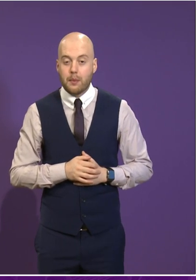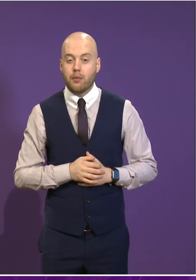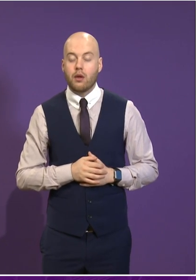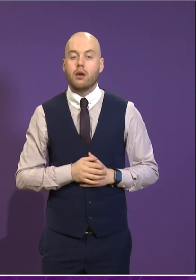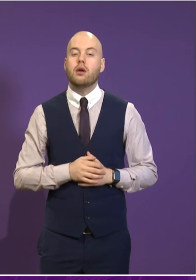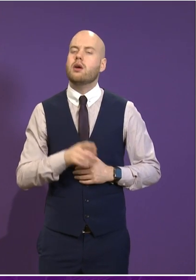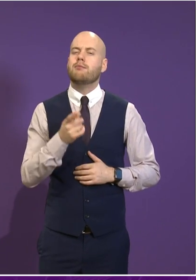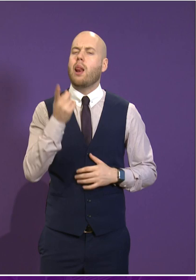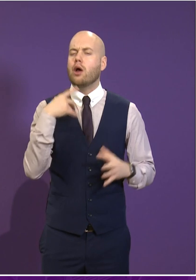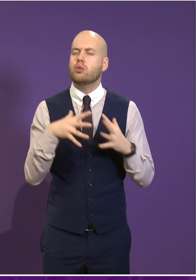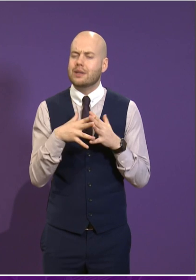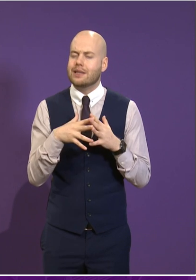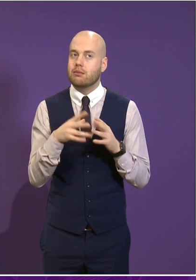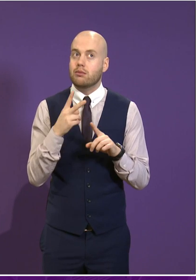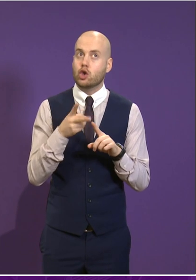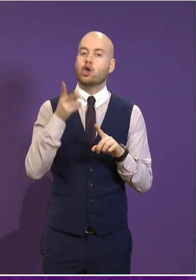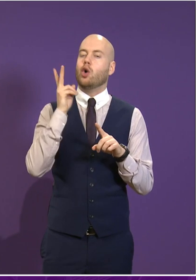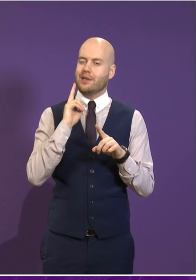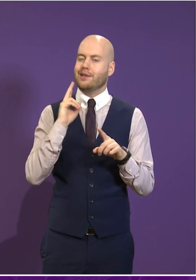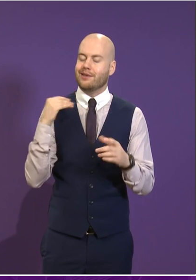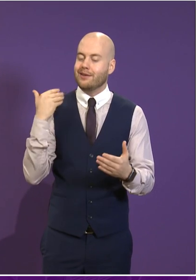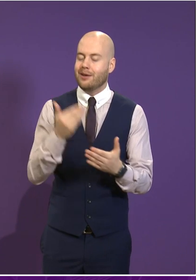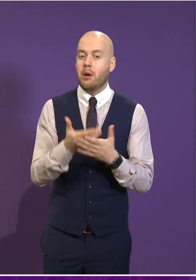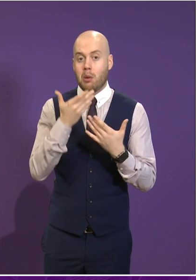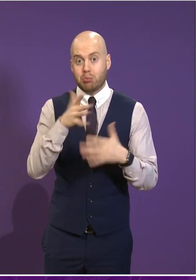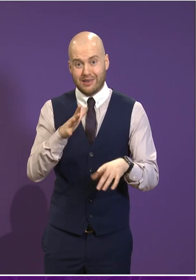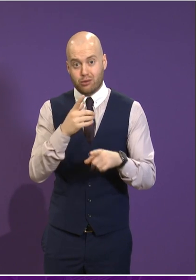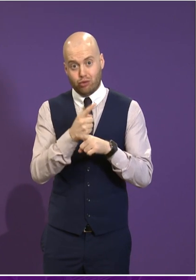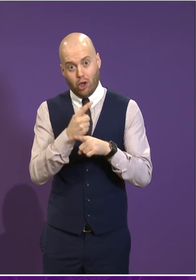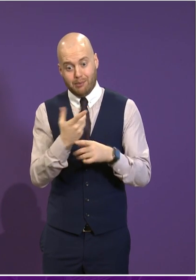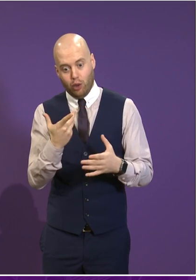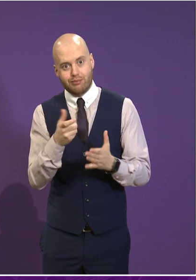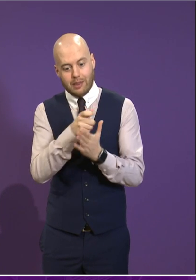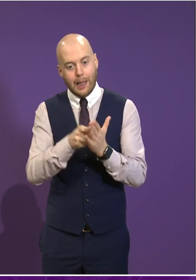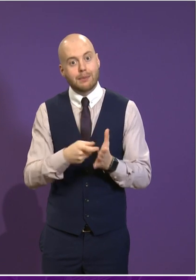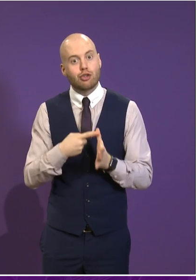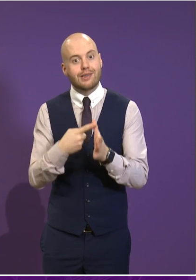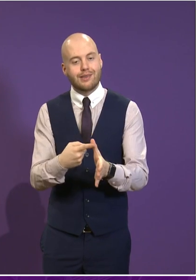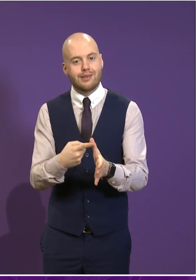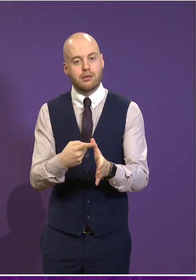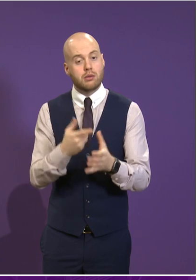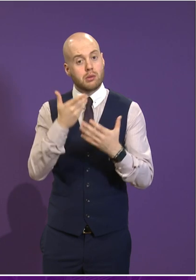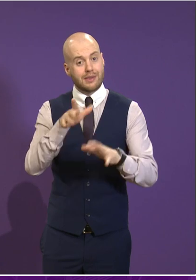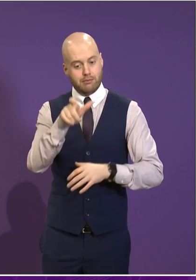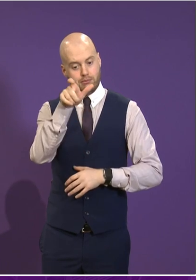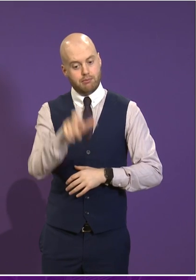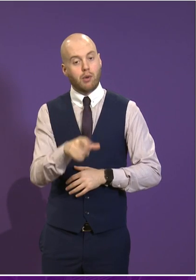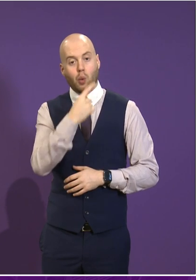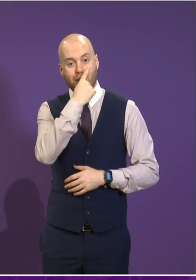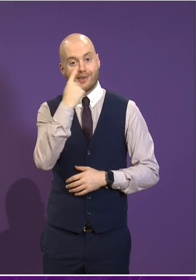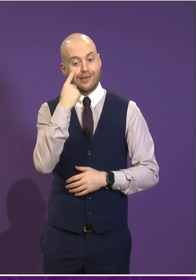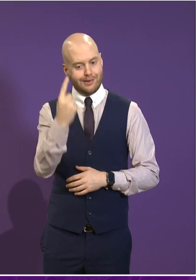Last week and the previous week, we were speaking about admissions again, and we had a witness in who was BSL, who went